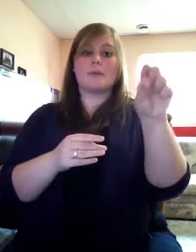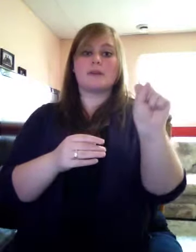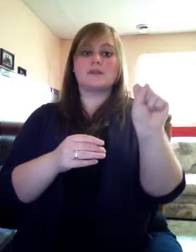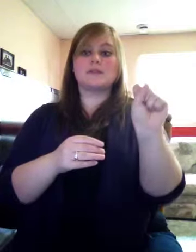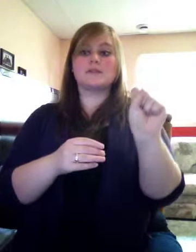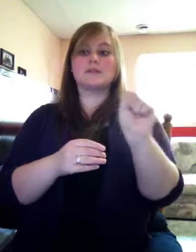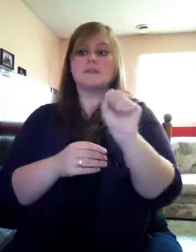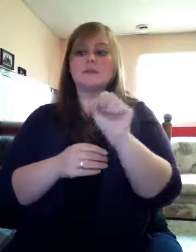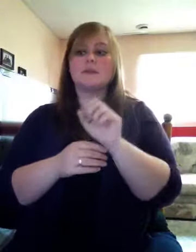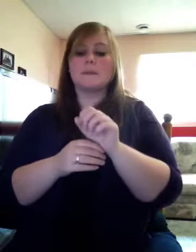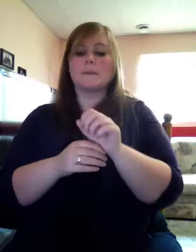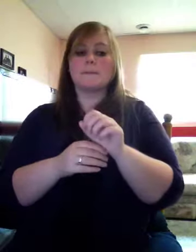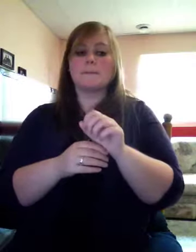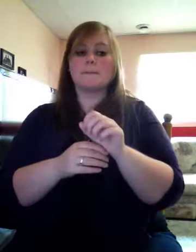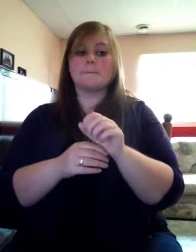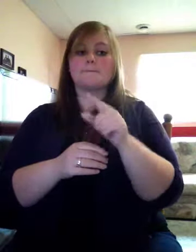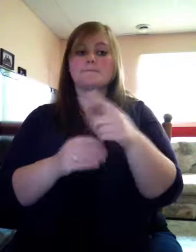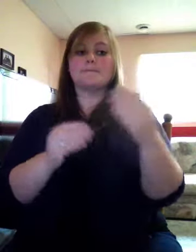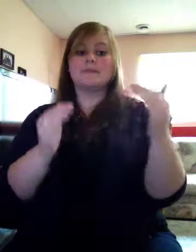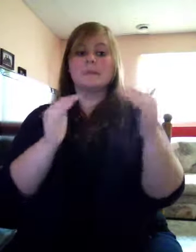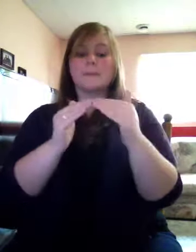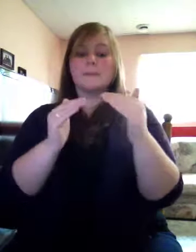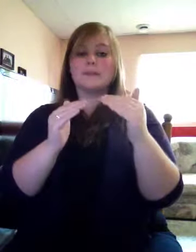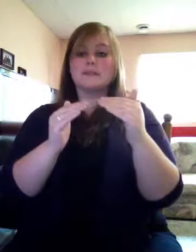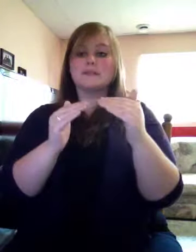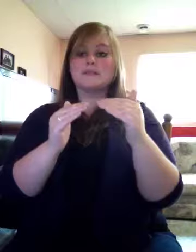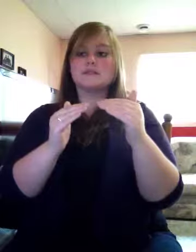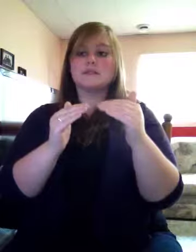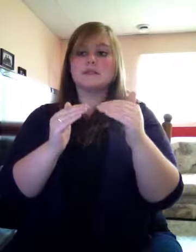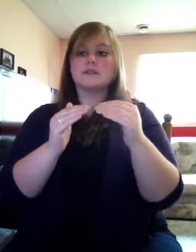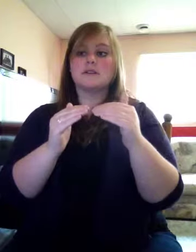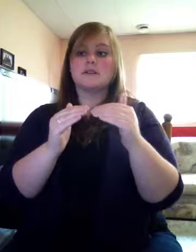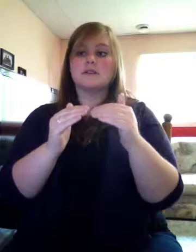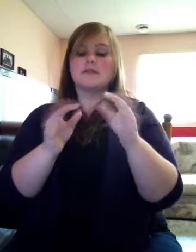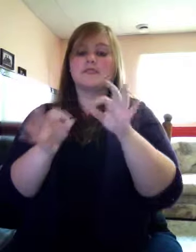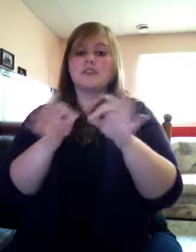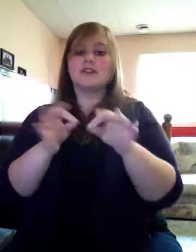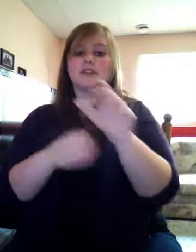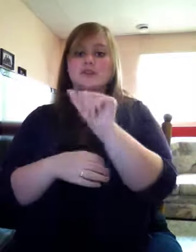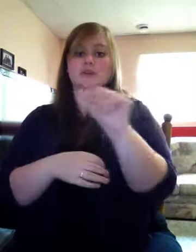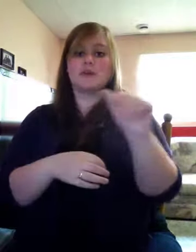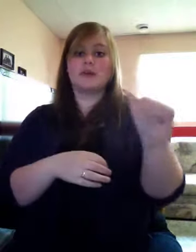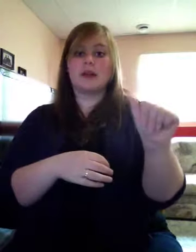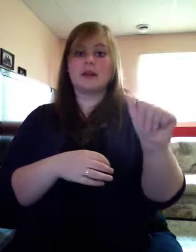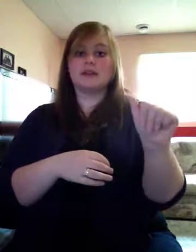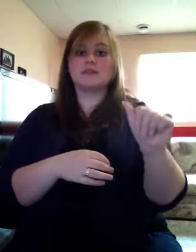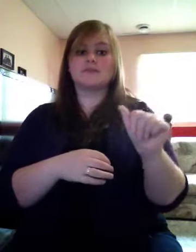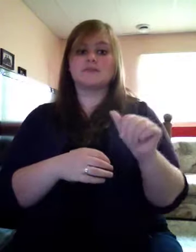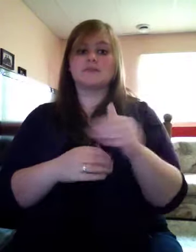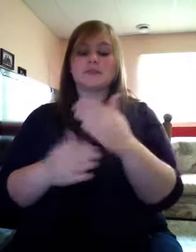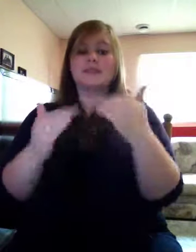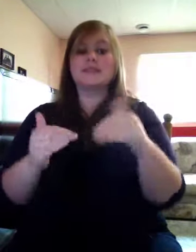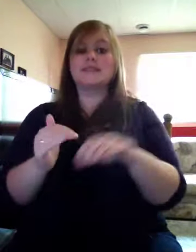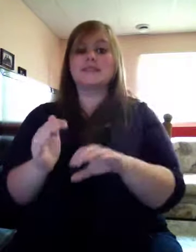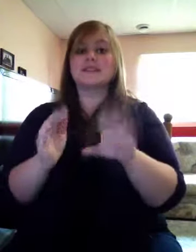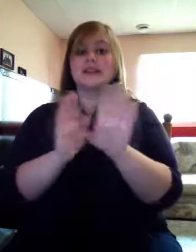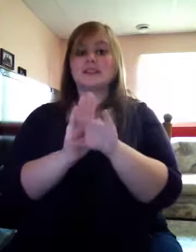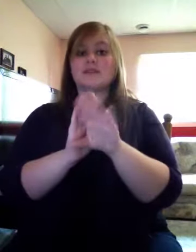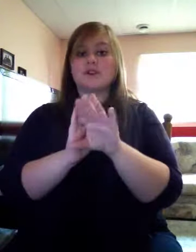making a criteria of a AAA greater than 3 centimeters. This video clip is another short-axis orientation of a very large AAA in a patient